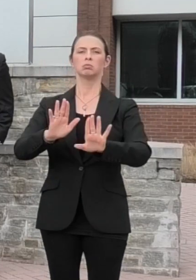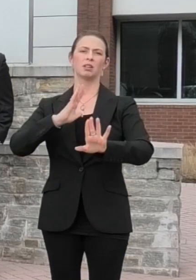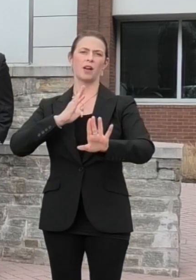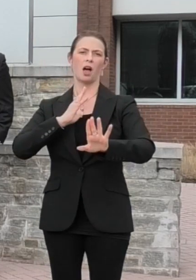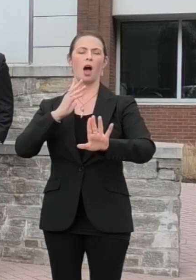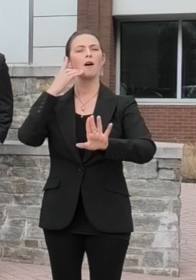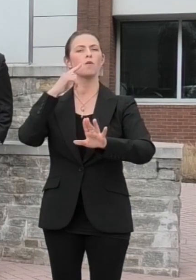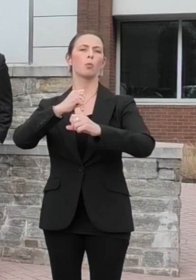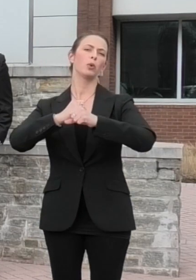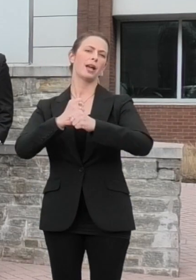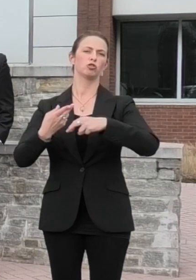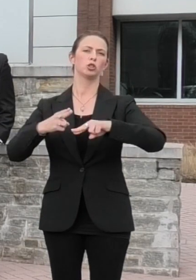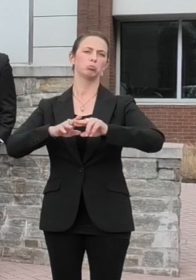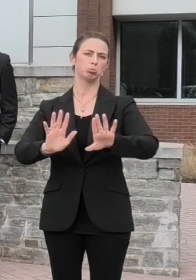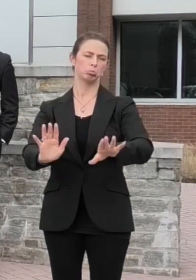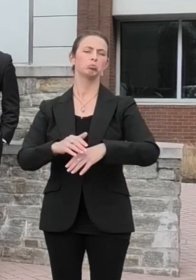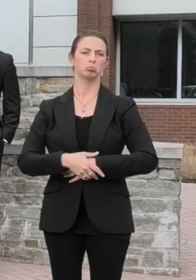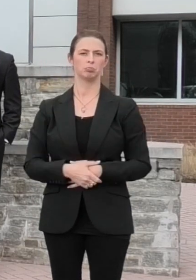Thank you.